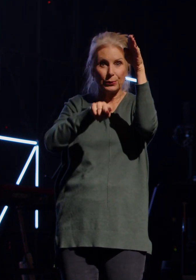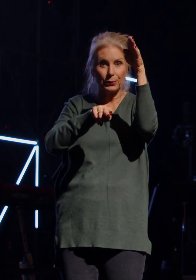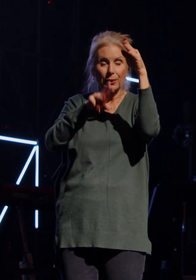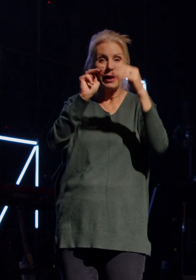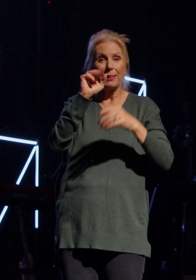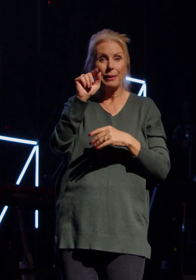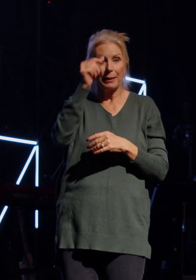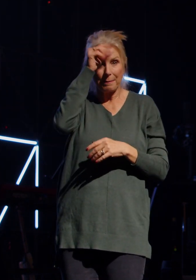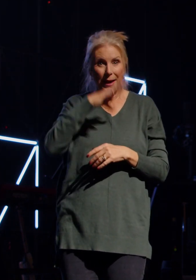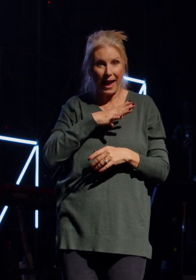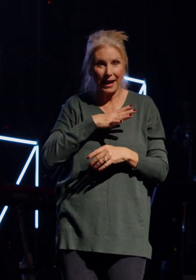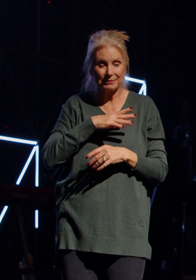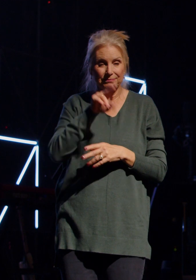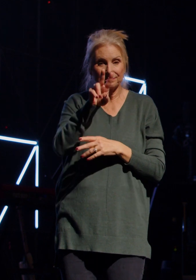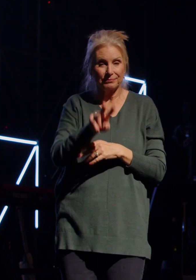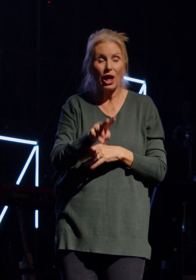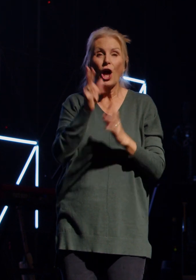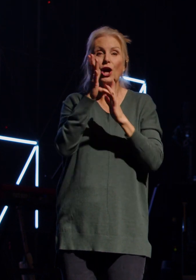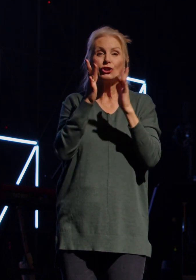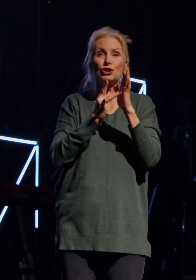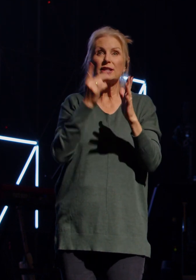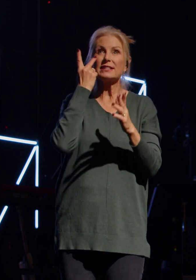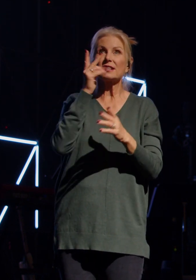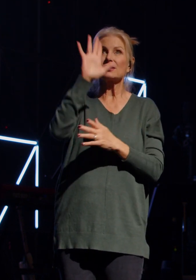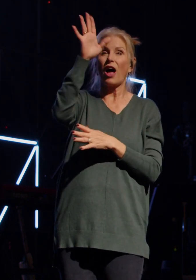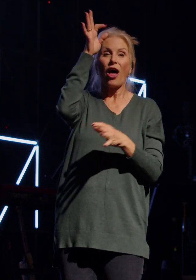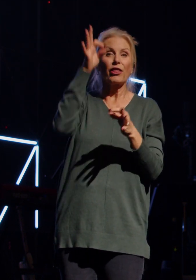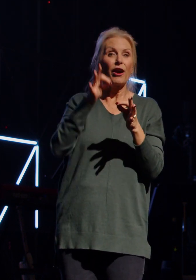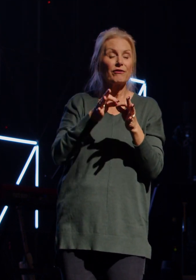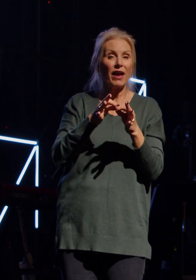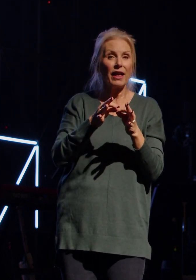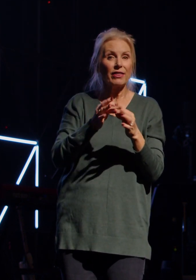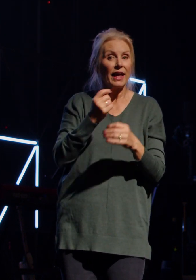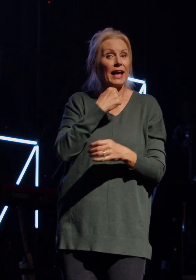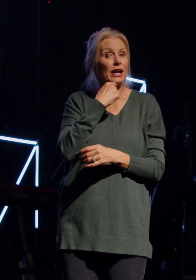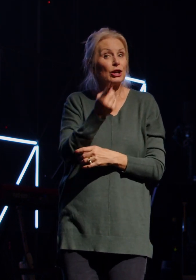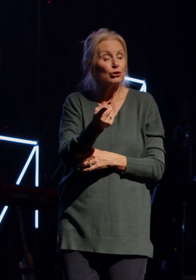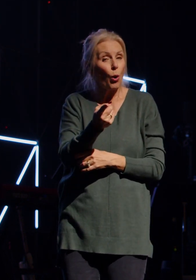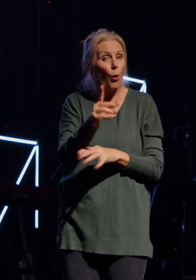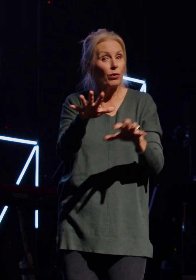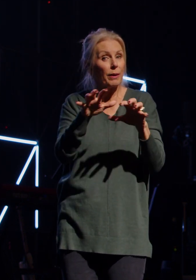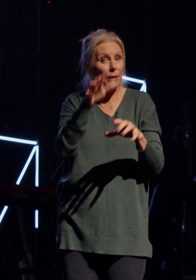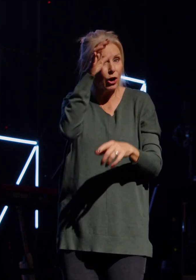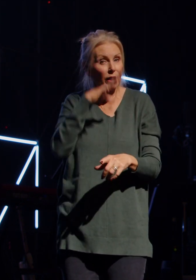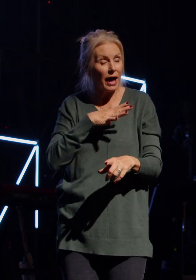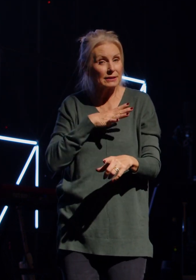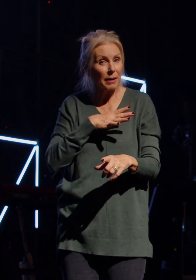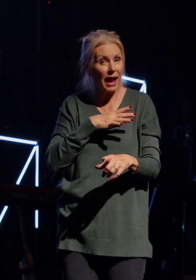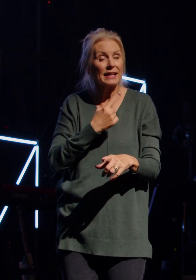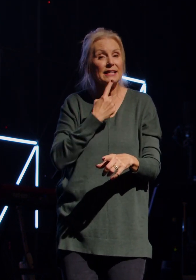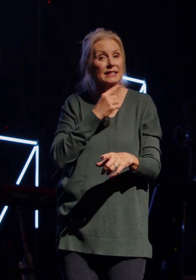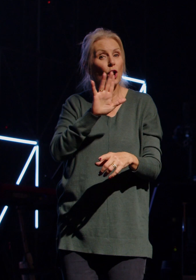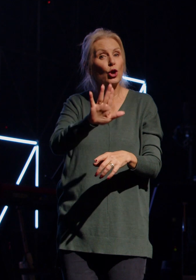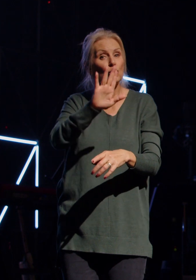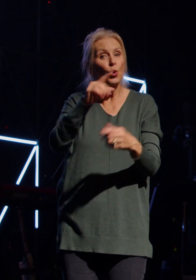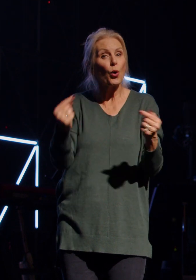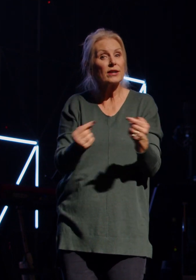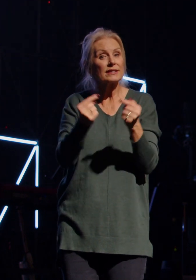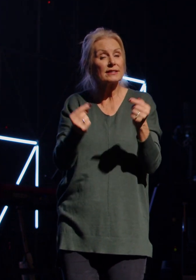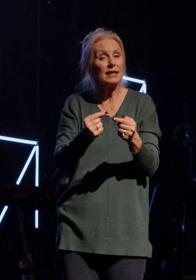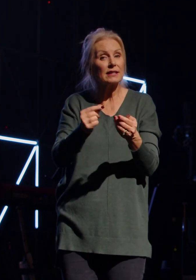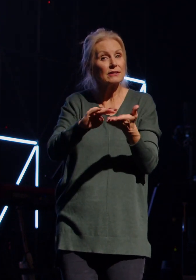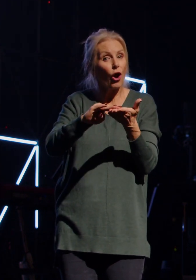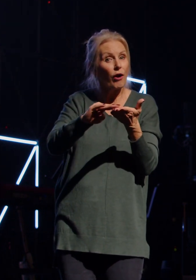on. When Jesus saw their faith, he said to the paralyzed man, "Son, your sins are forgiven." Now